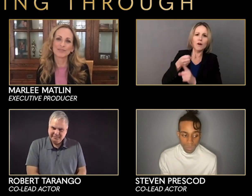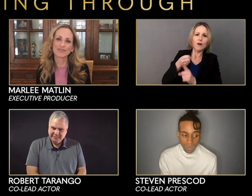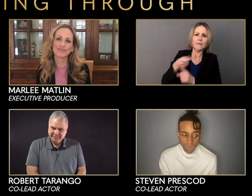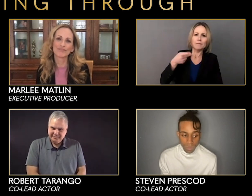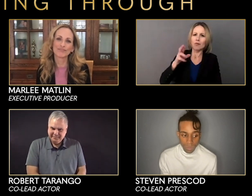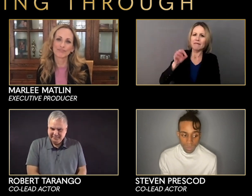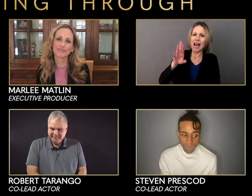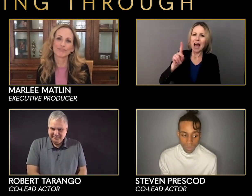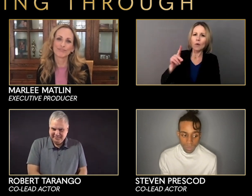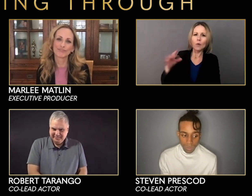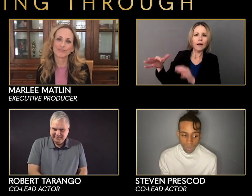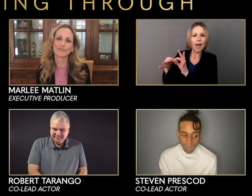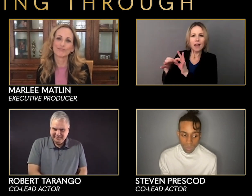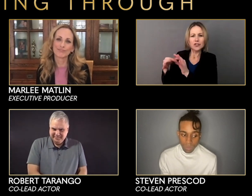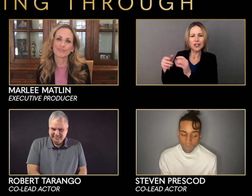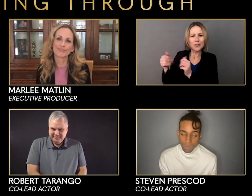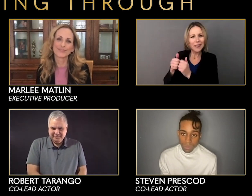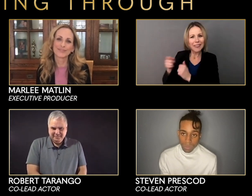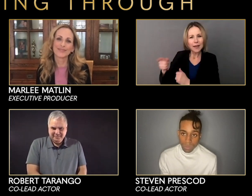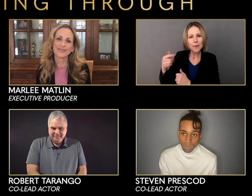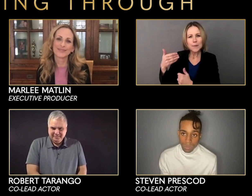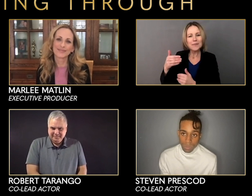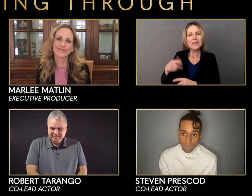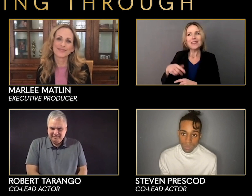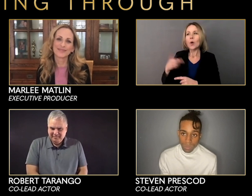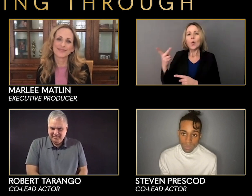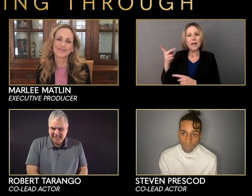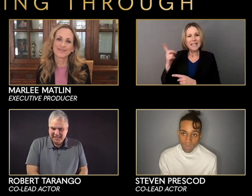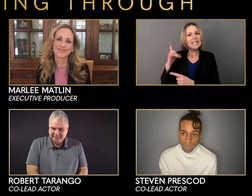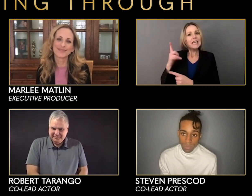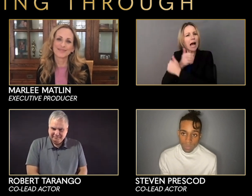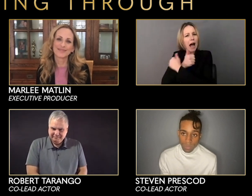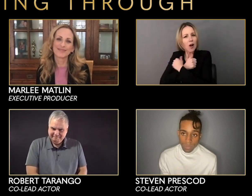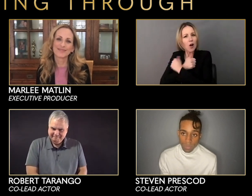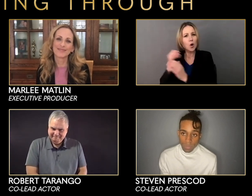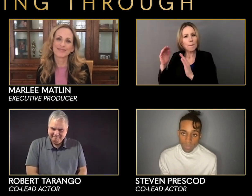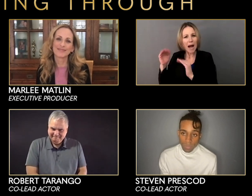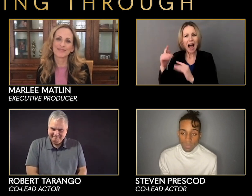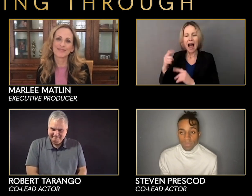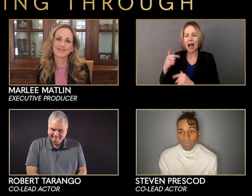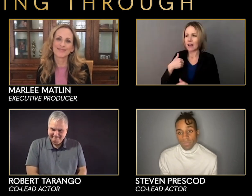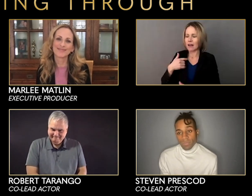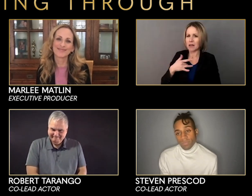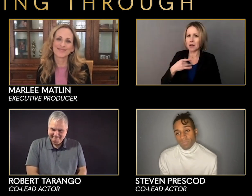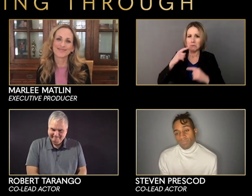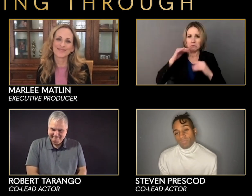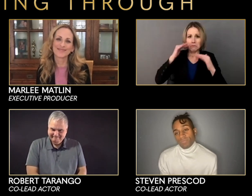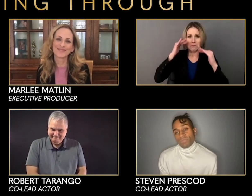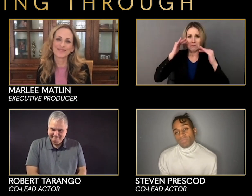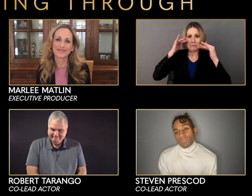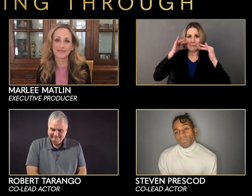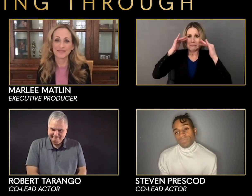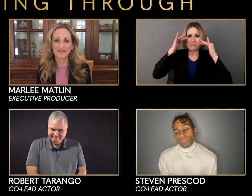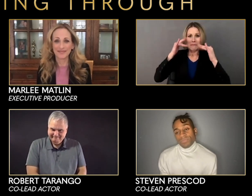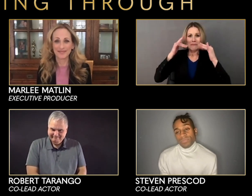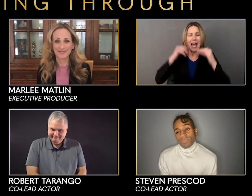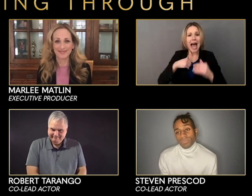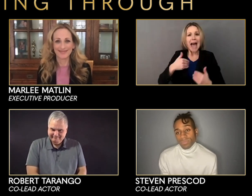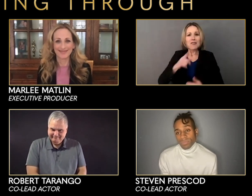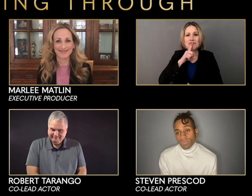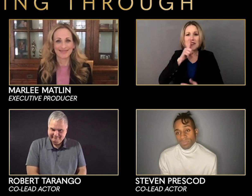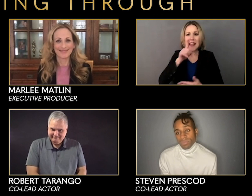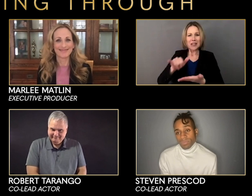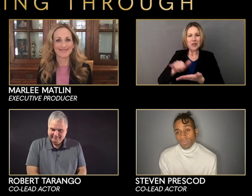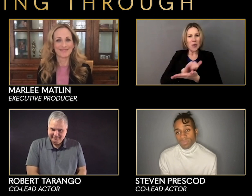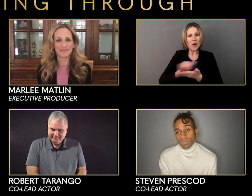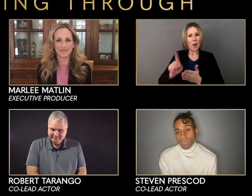we were giving each other big hugs goodbye, and I'm kind of tearing up a little bit, having this real New York moment of this fleeting intimacy as he